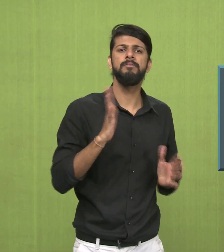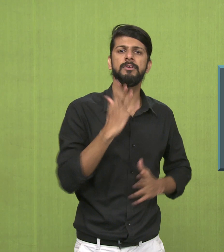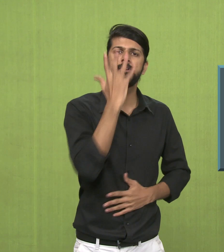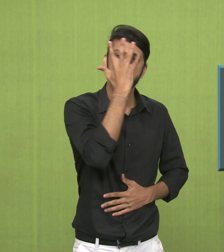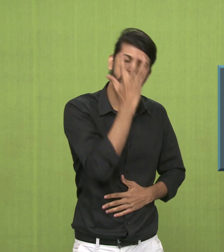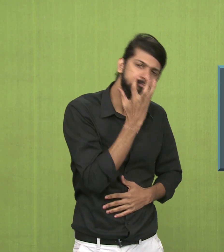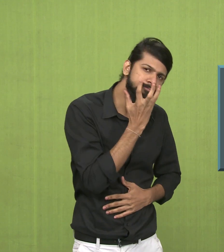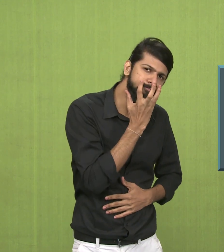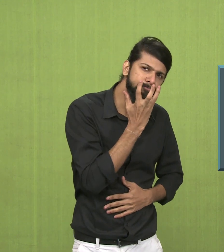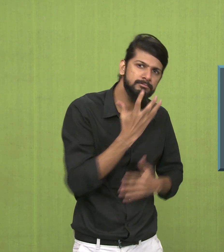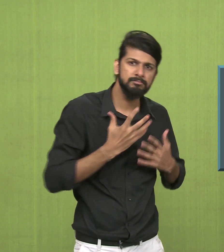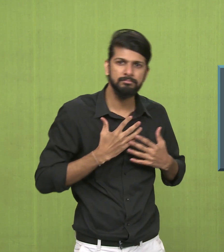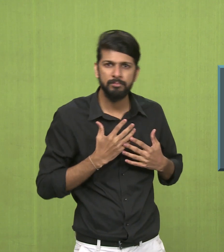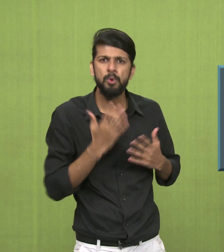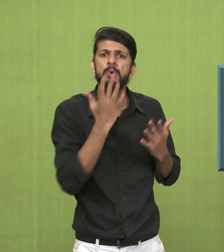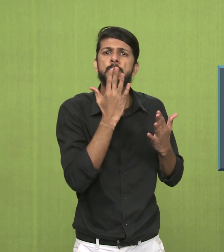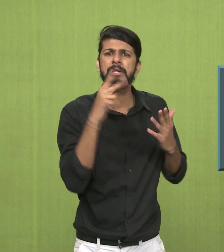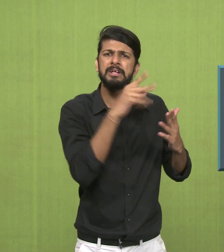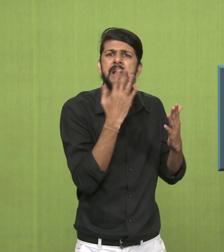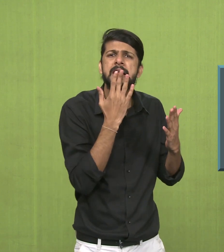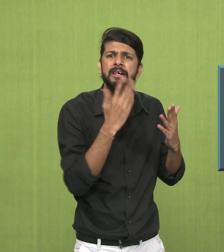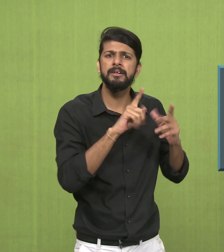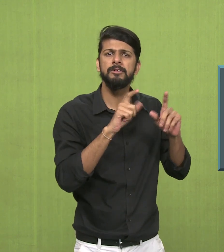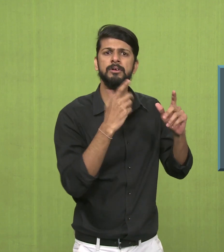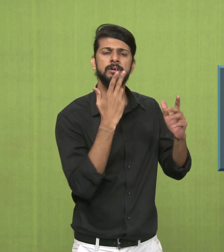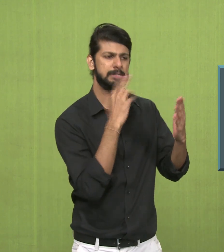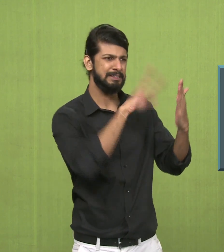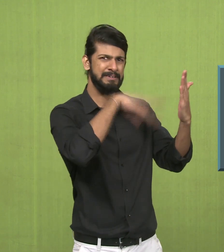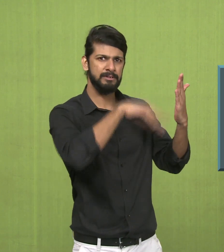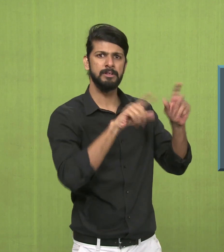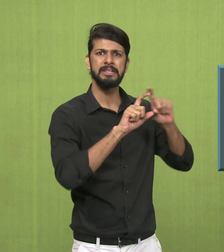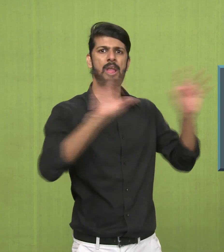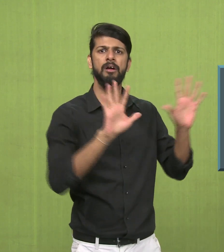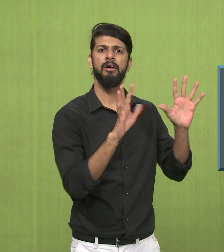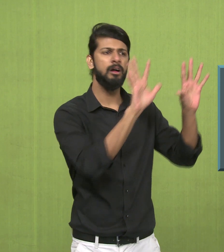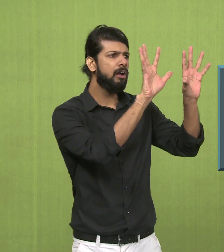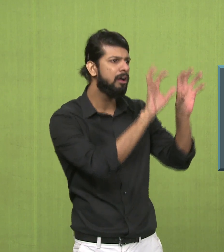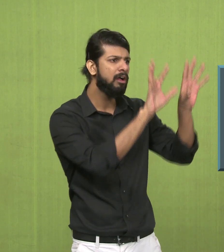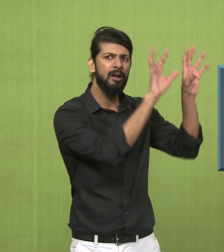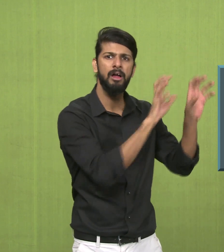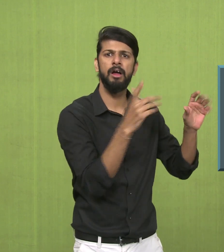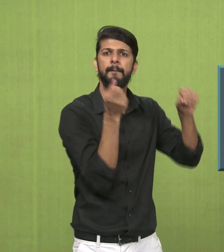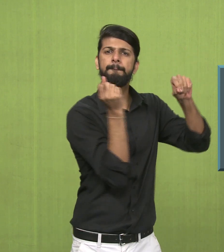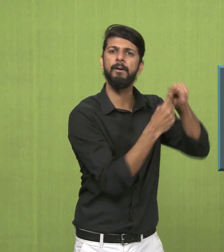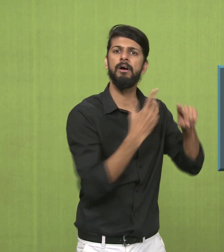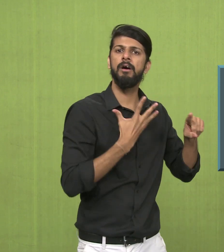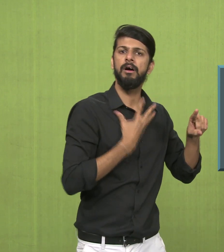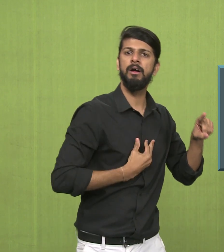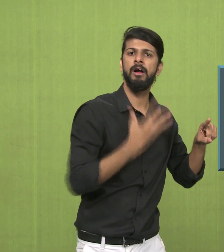Observing the painting, you would also see the expressions, the body language, and the specific use of colors show